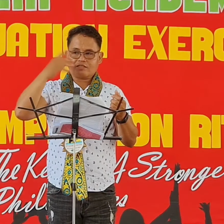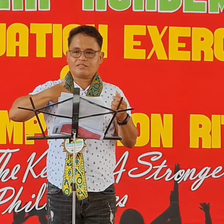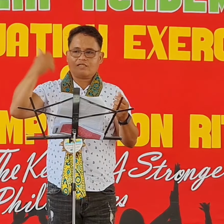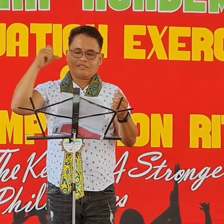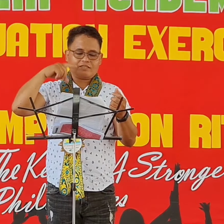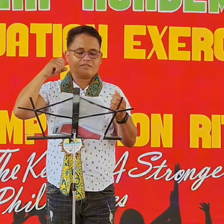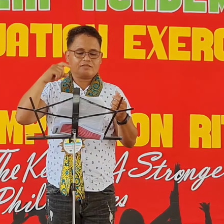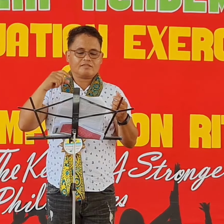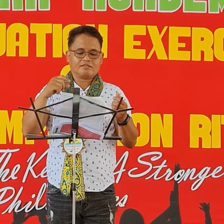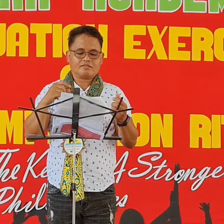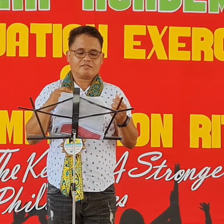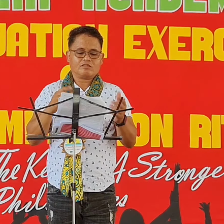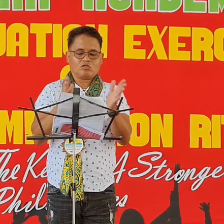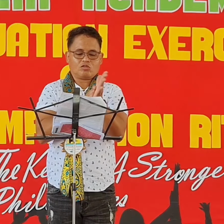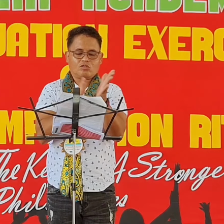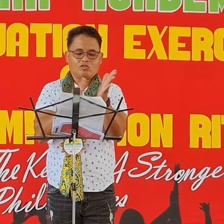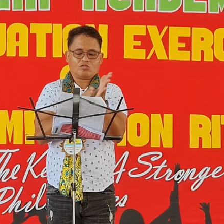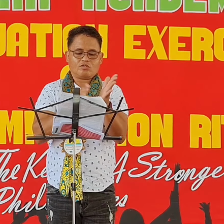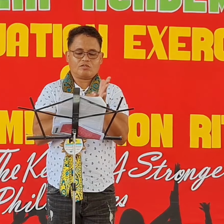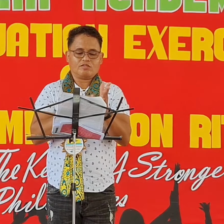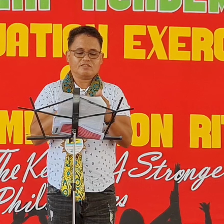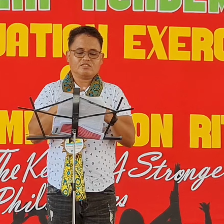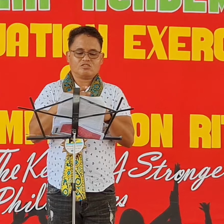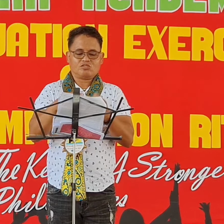I helped to support our younger sister's school fees.